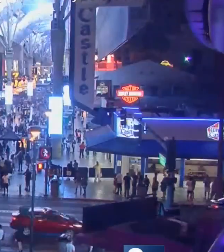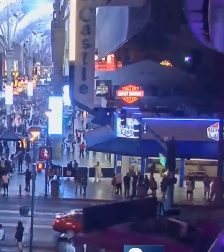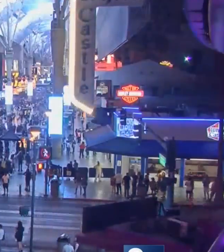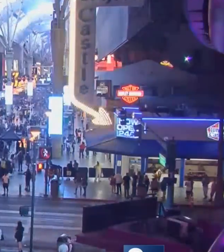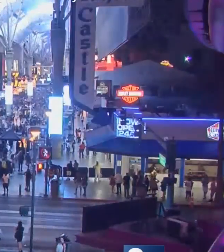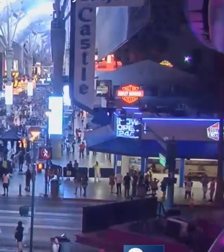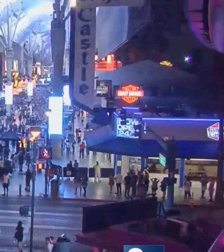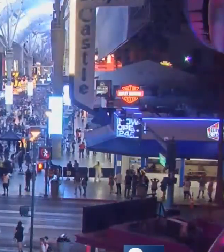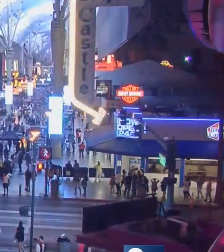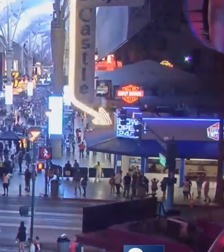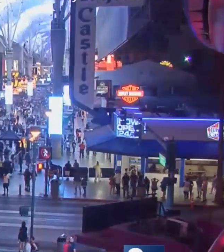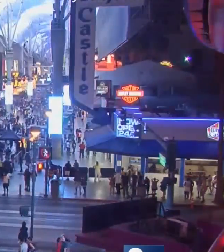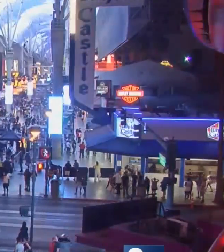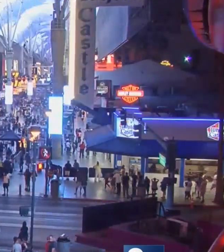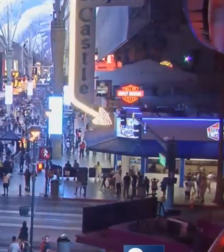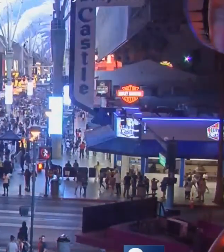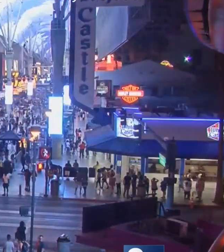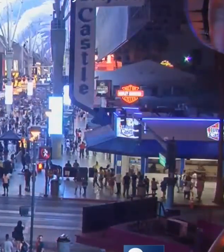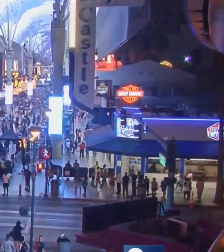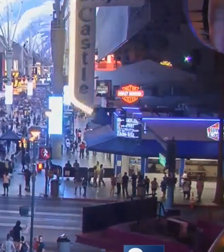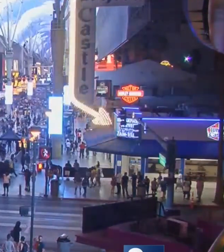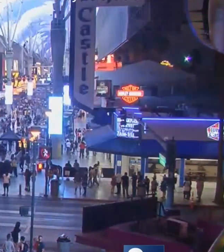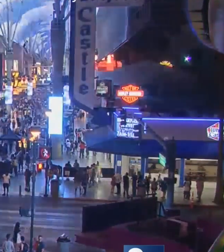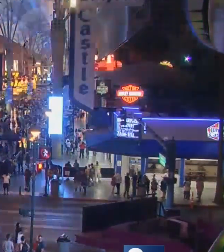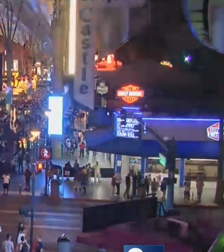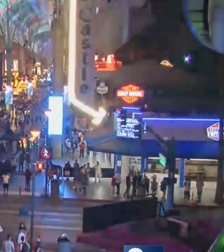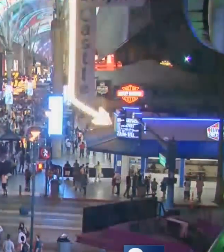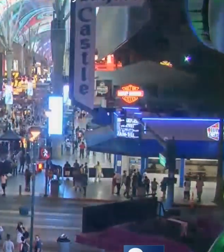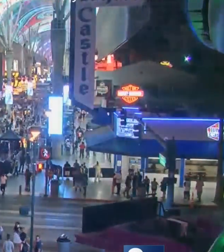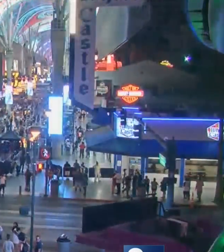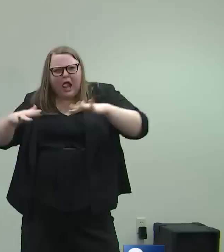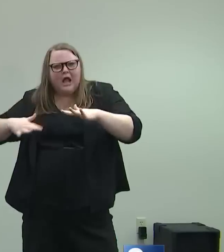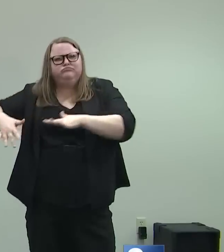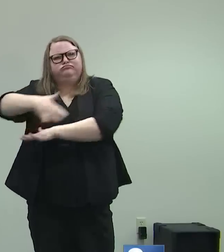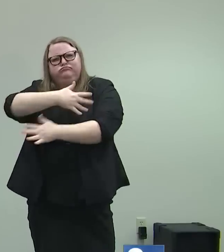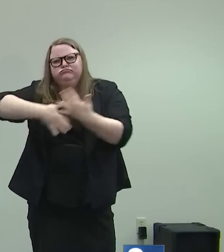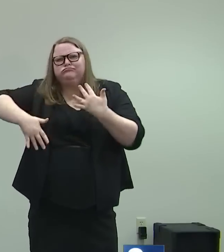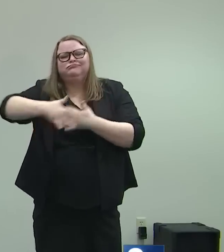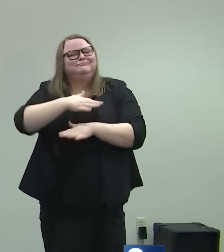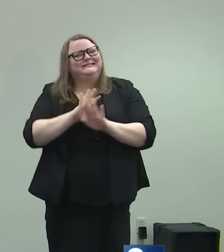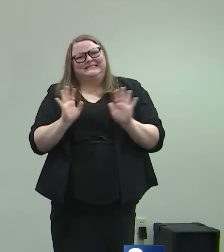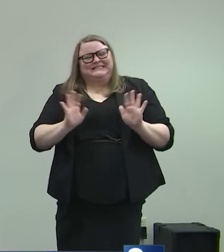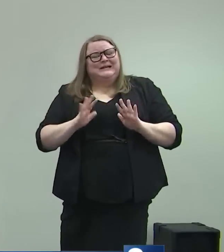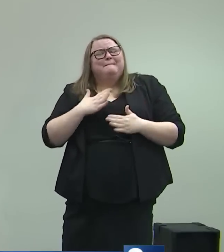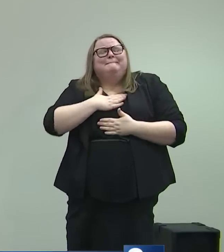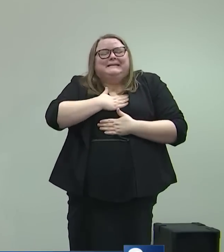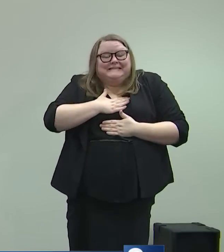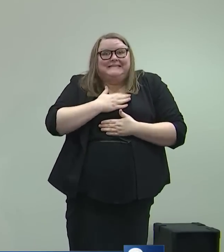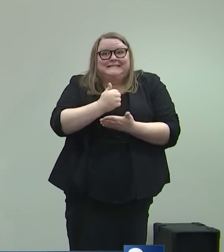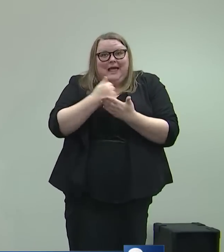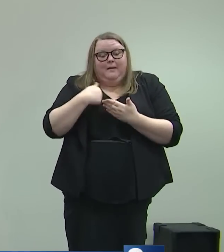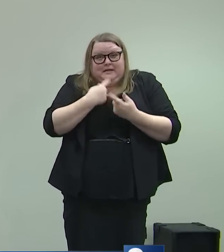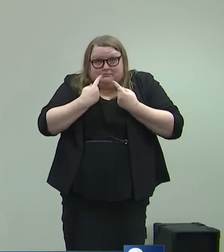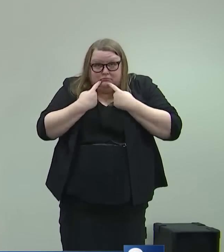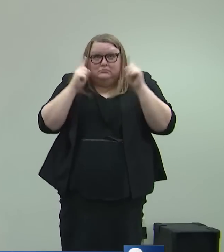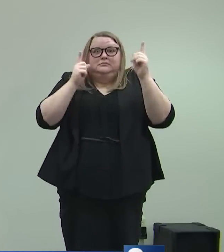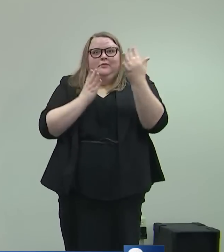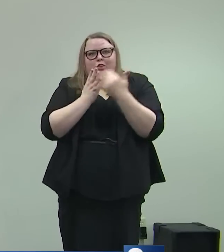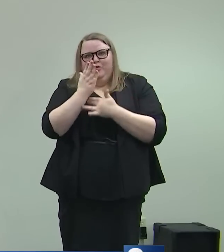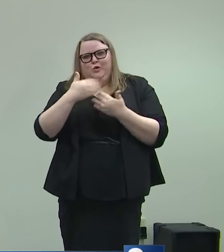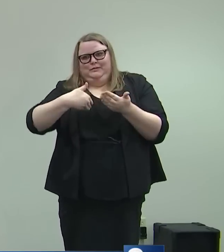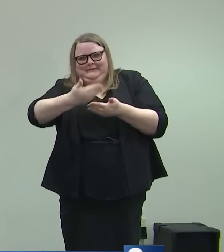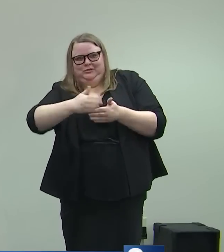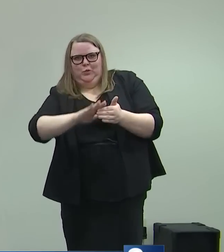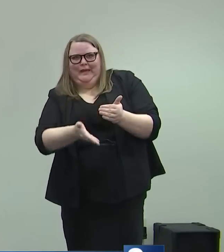Nevada has been considered a red zone for the coronavirus. Please help us get through this next weekend.